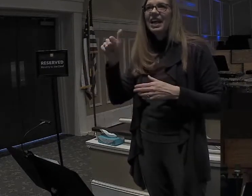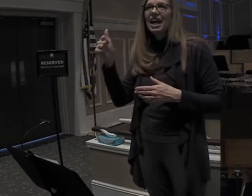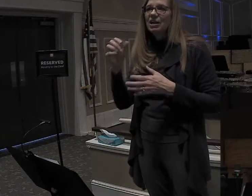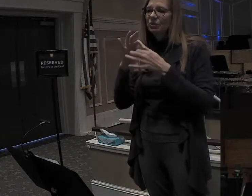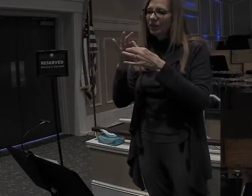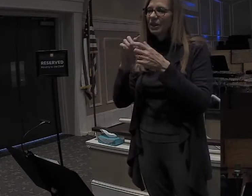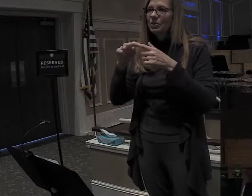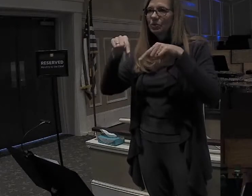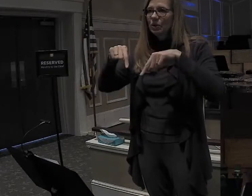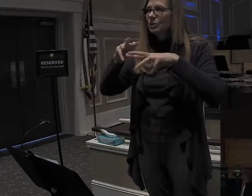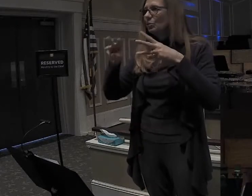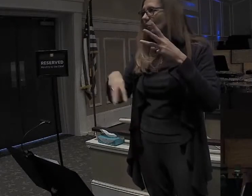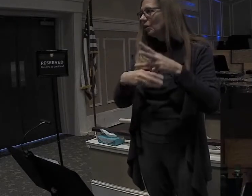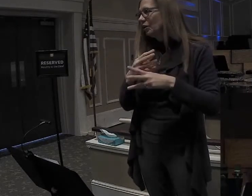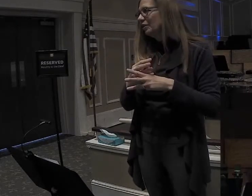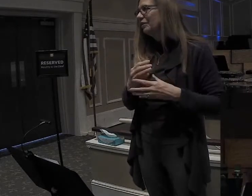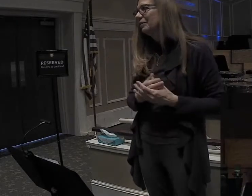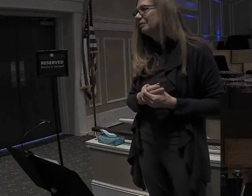this world.